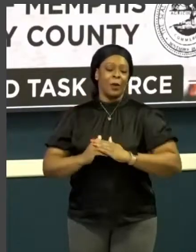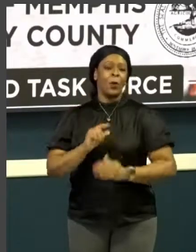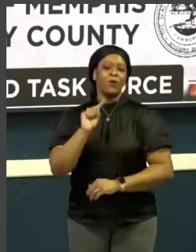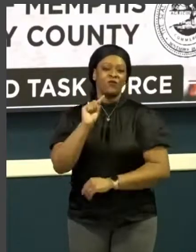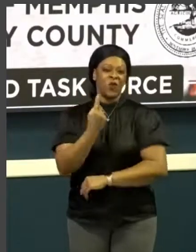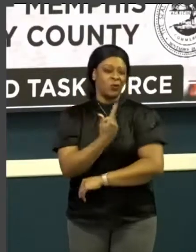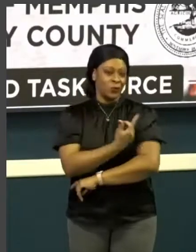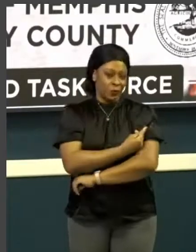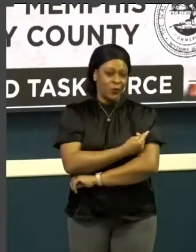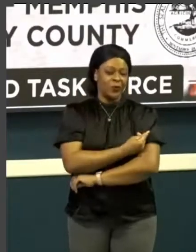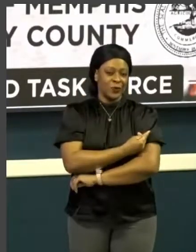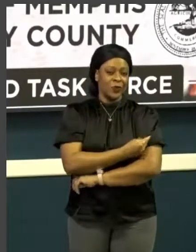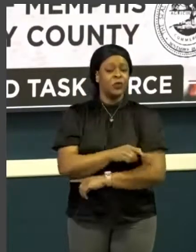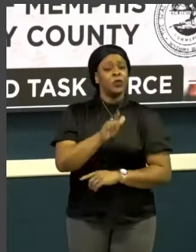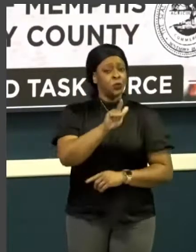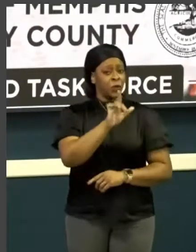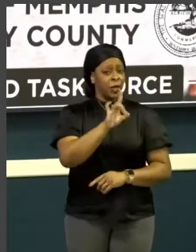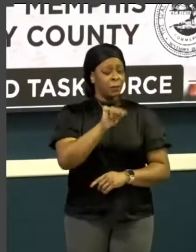1 dose.